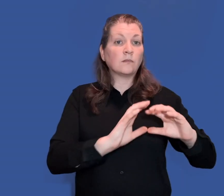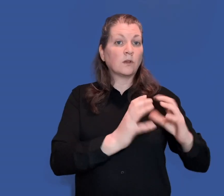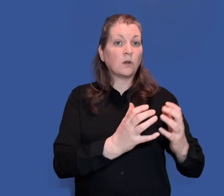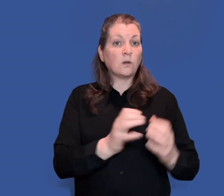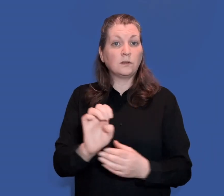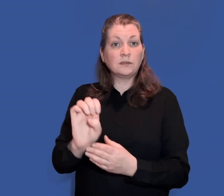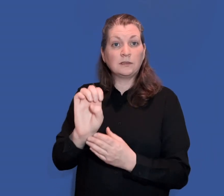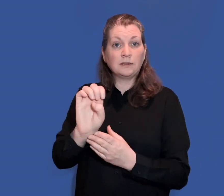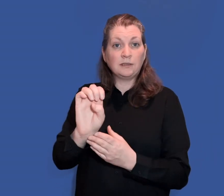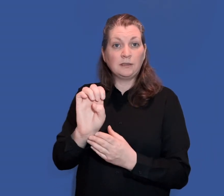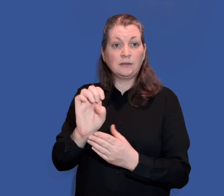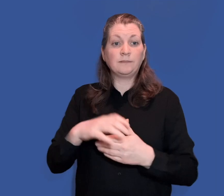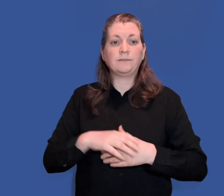million.